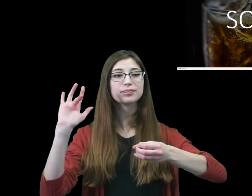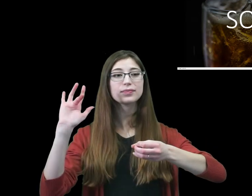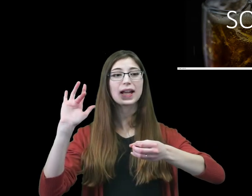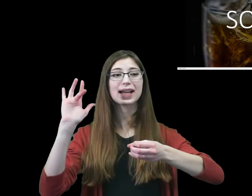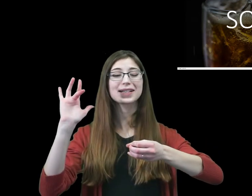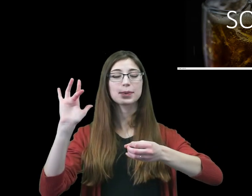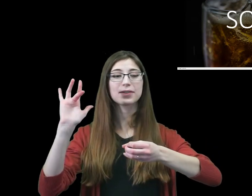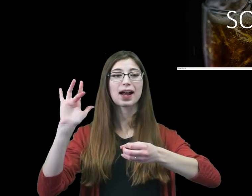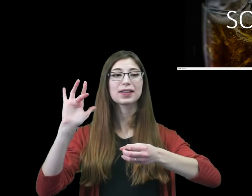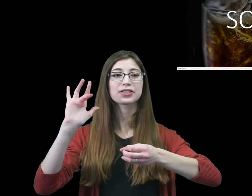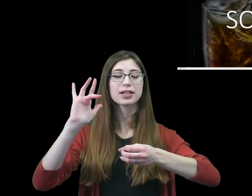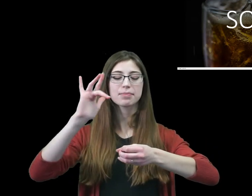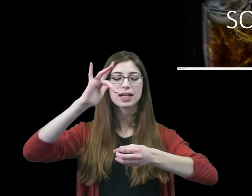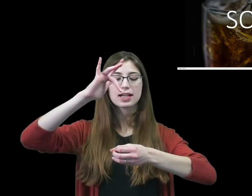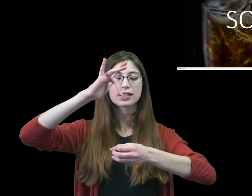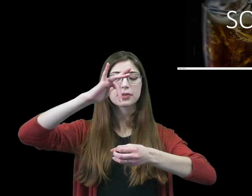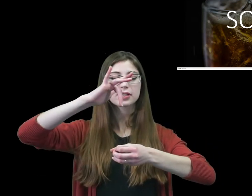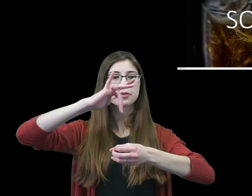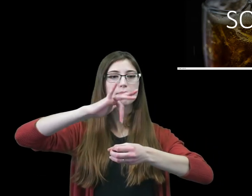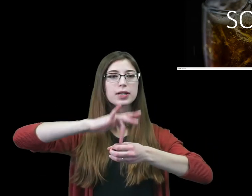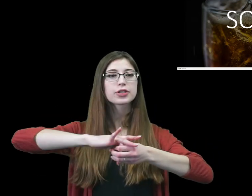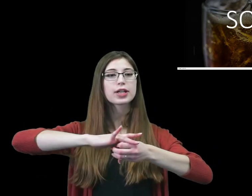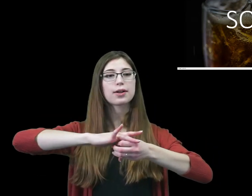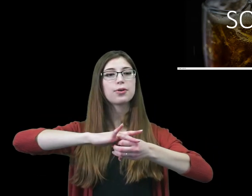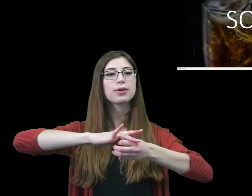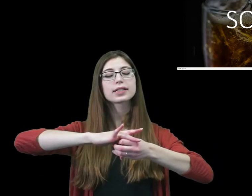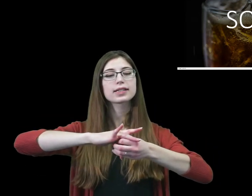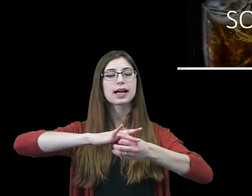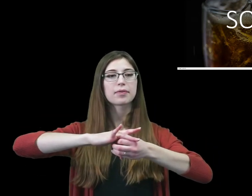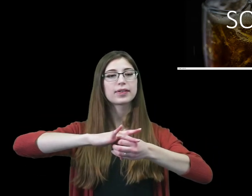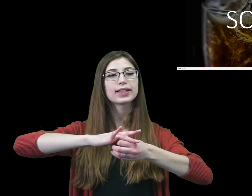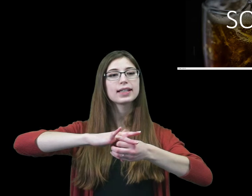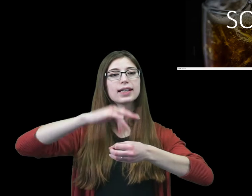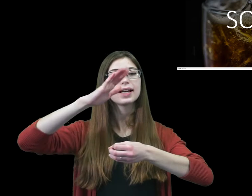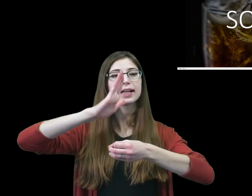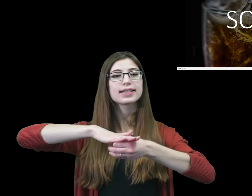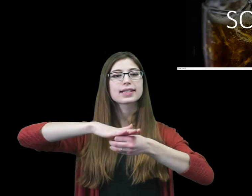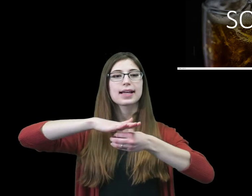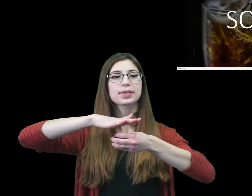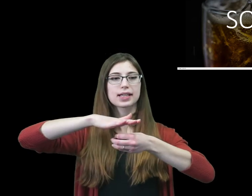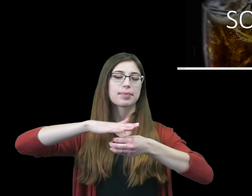A 25 handshake is going to punch a hole into the top of your lid and then slap the top of your